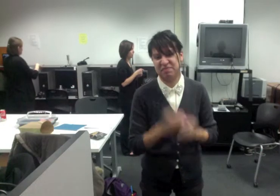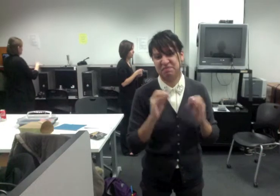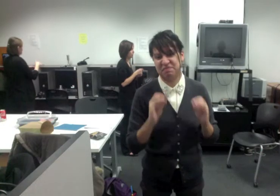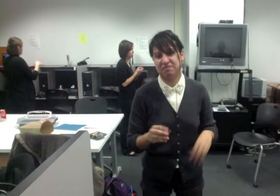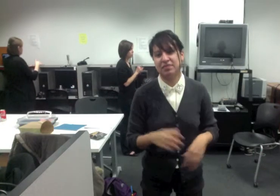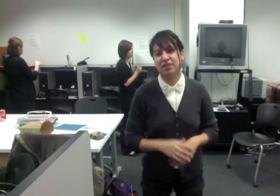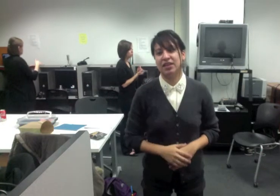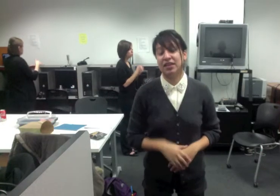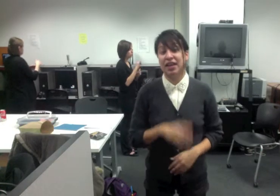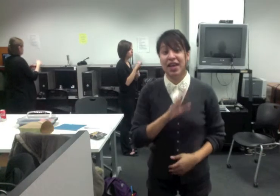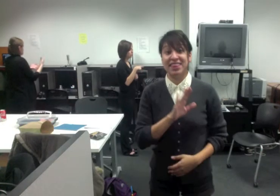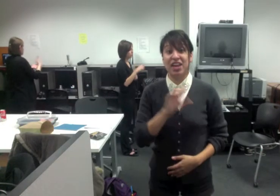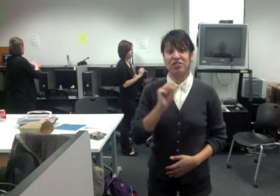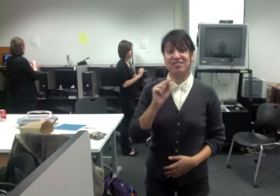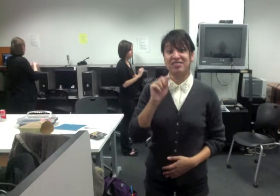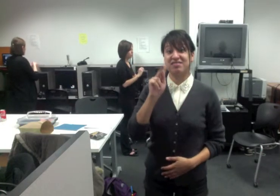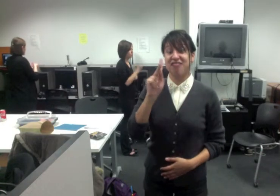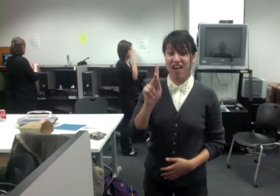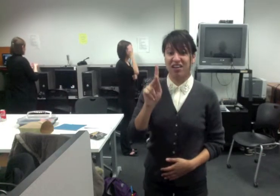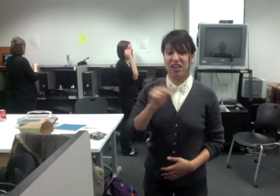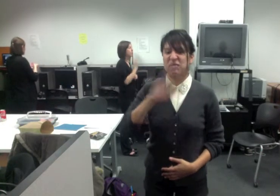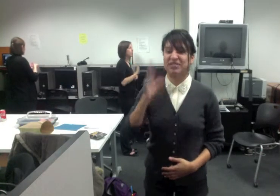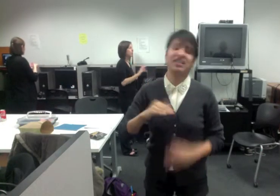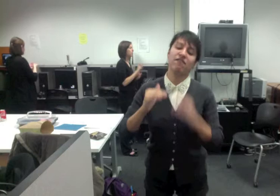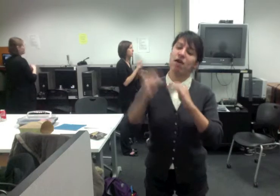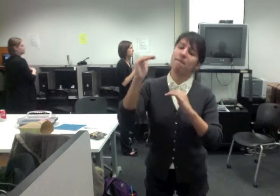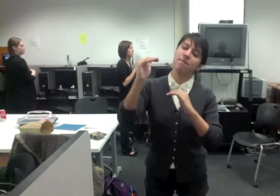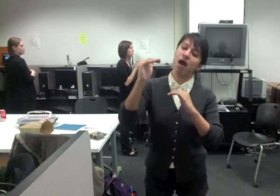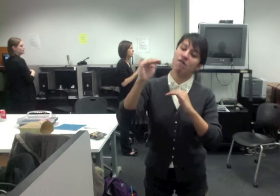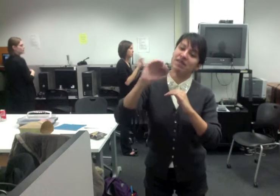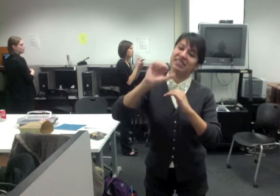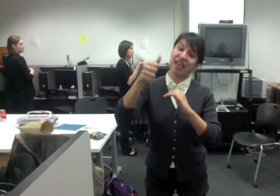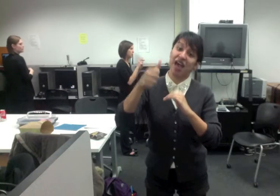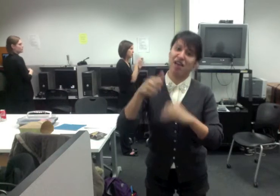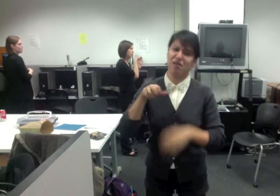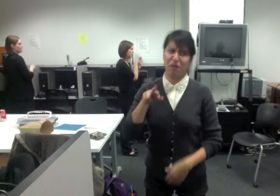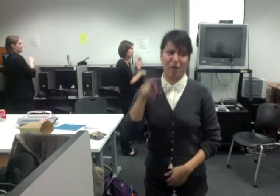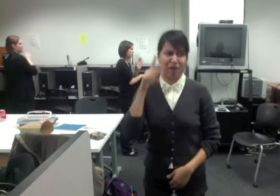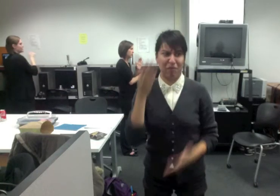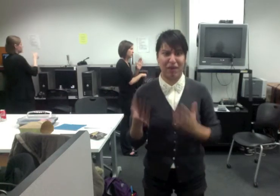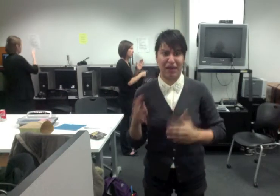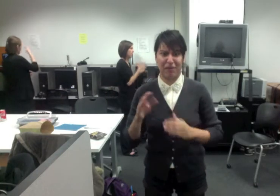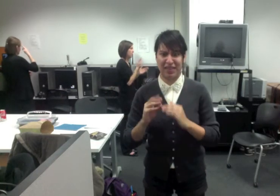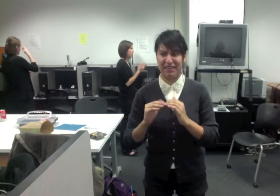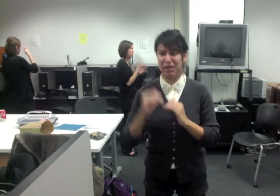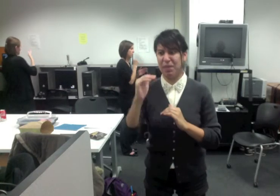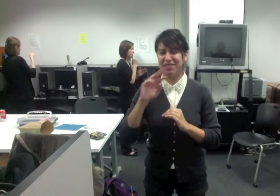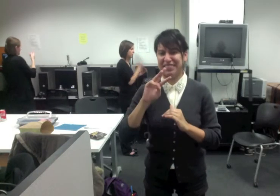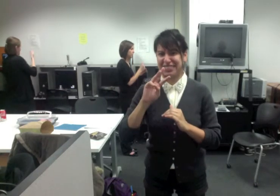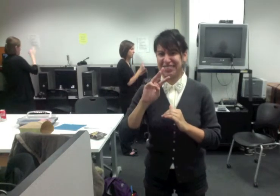and plummeted, and it's never traded above 10. In fact, I don't think it's even traded above 6, except for a couple of little spikes. Because you see, when